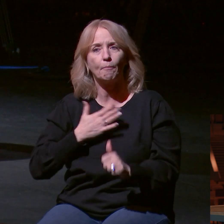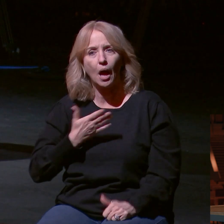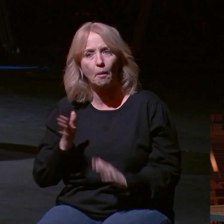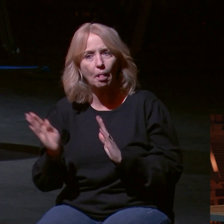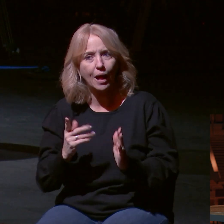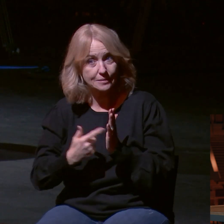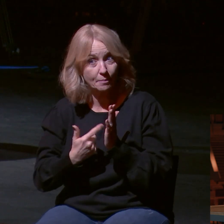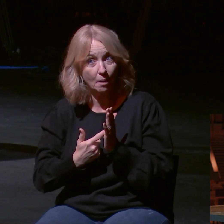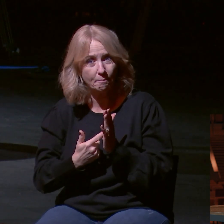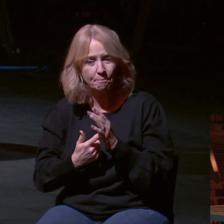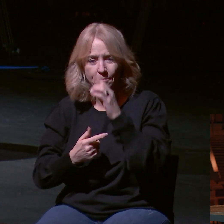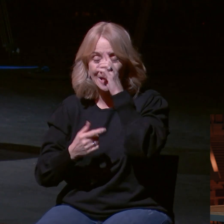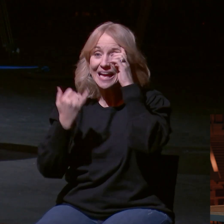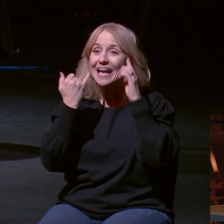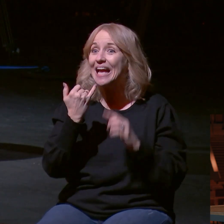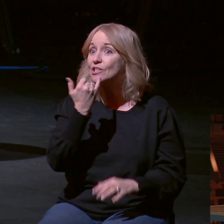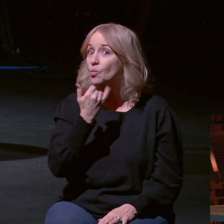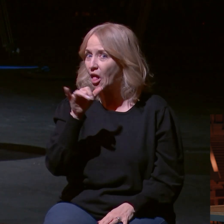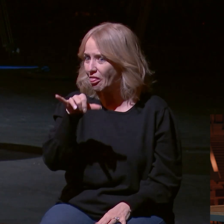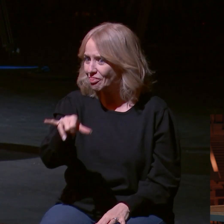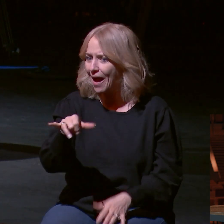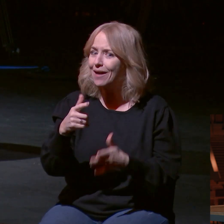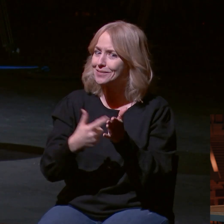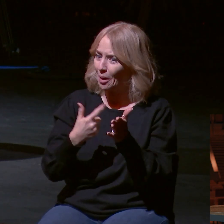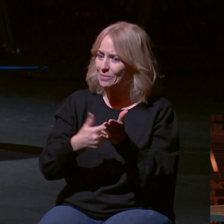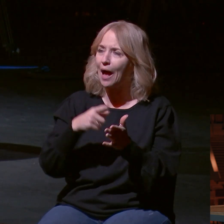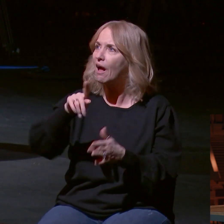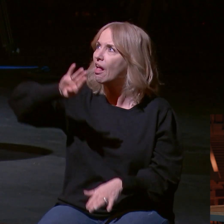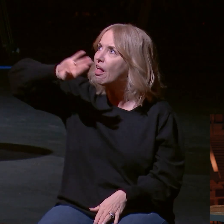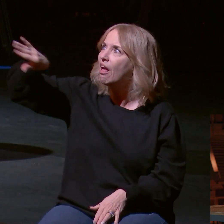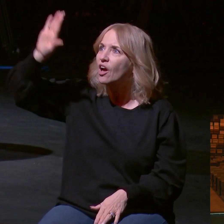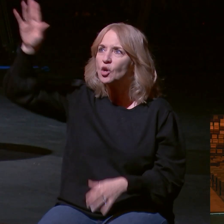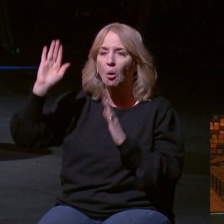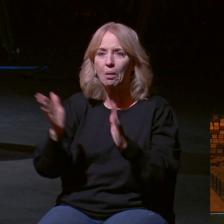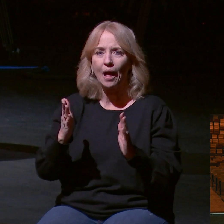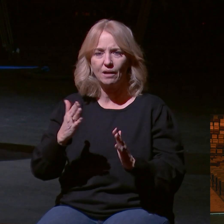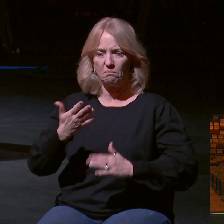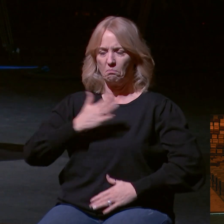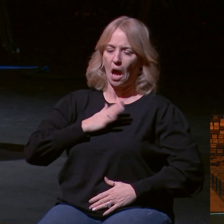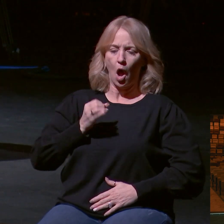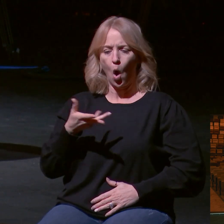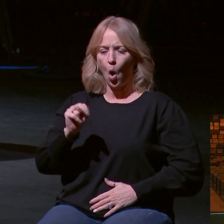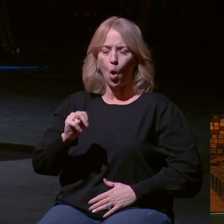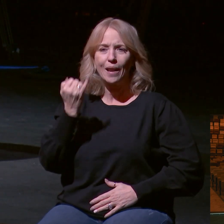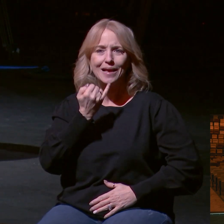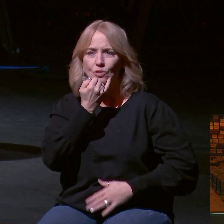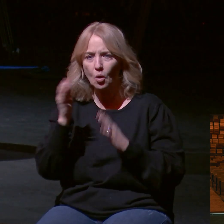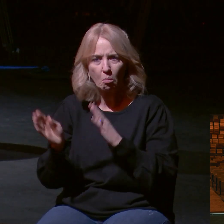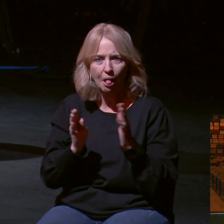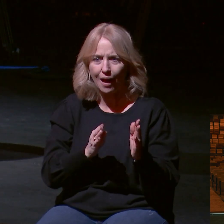on God's plans for their nation, and sometimes they ditch God's plans for their own. Back and forth this dance would